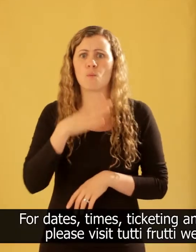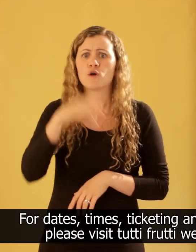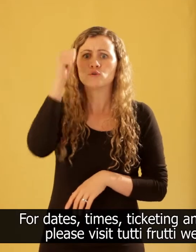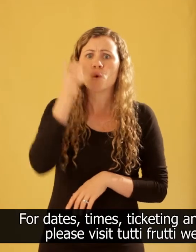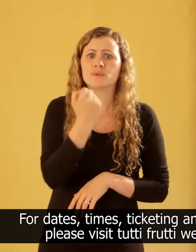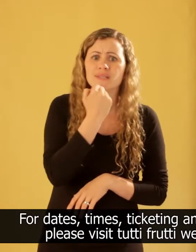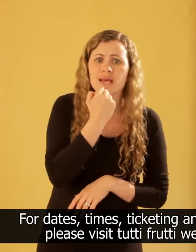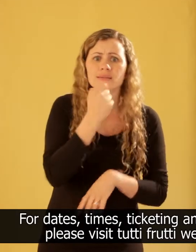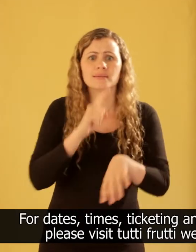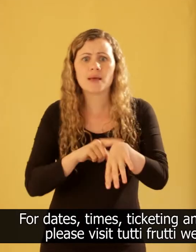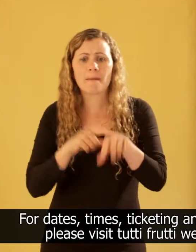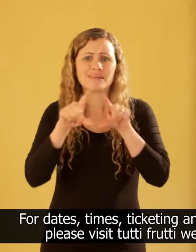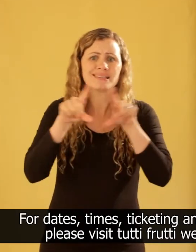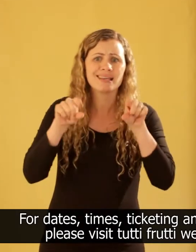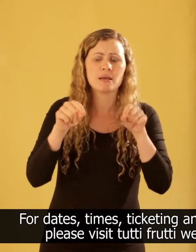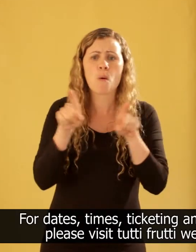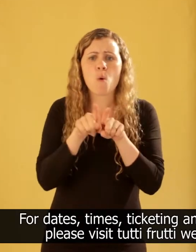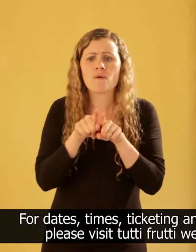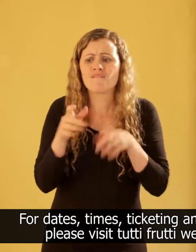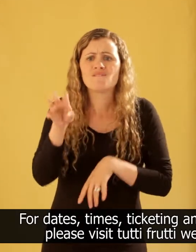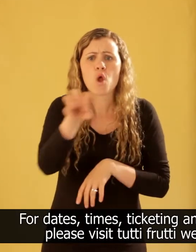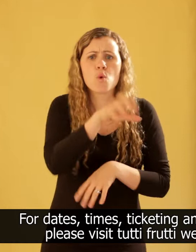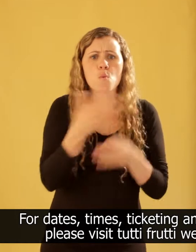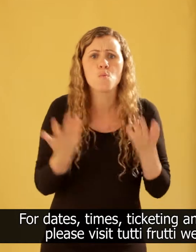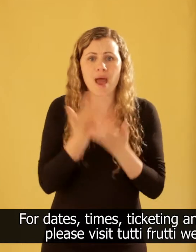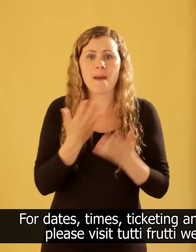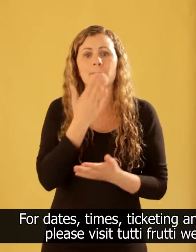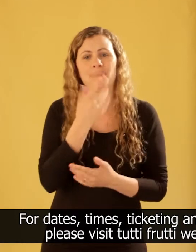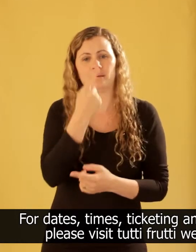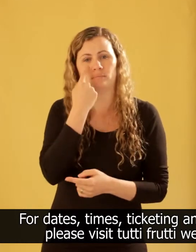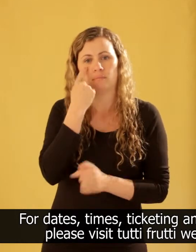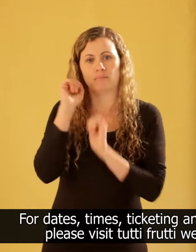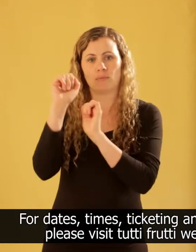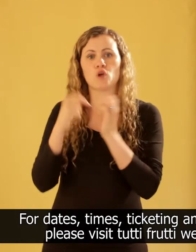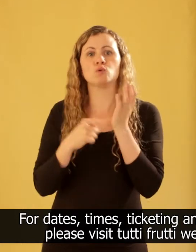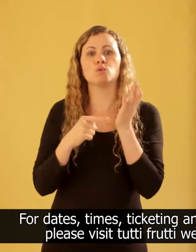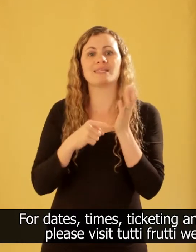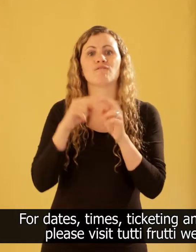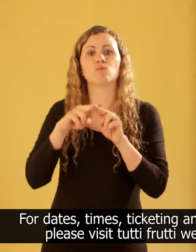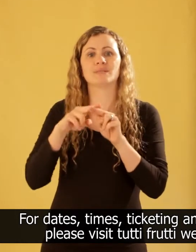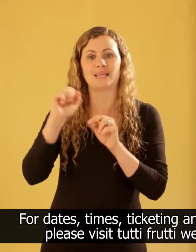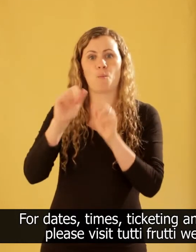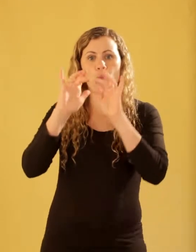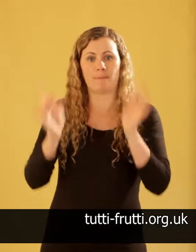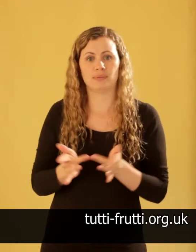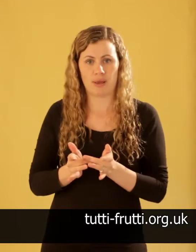For dates, times, ticketing and venues, please visit Tutti Frutti website,